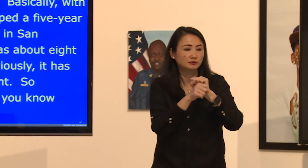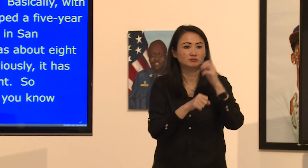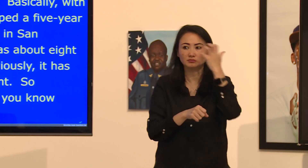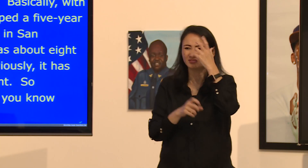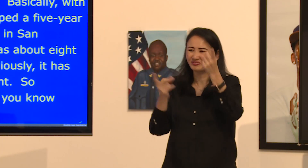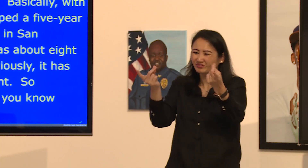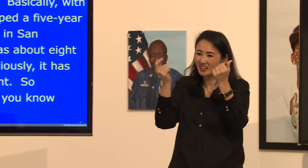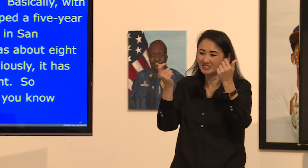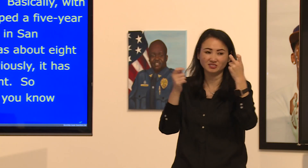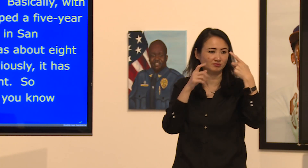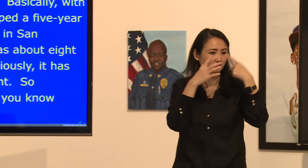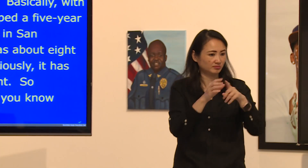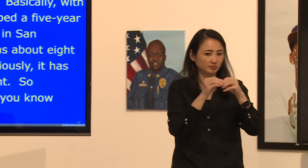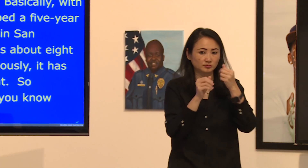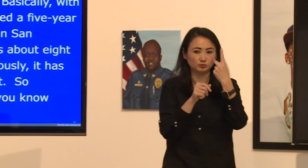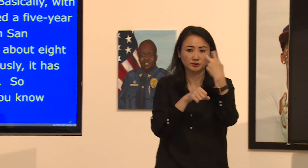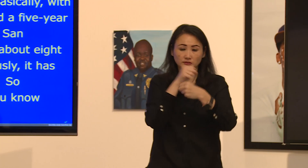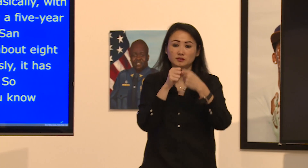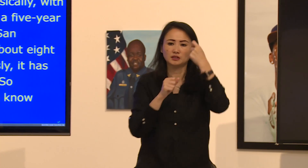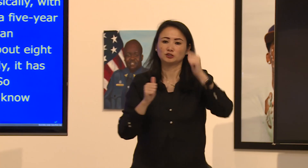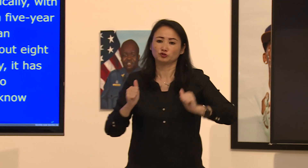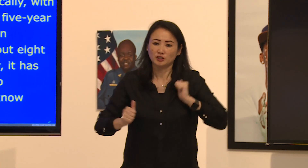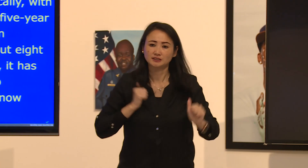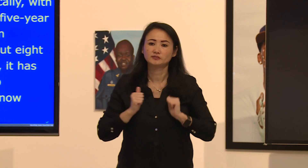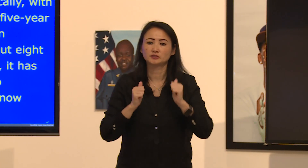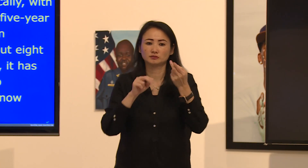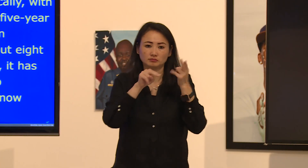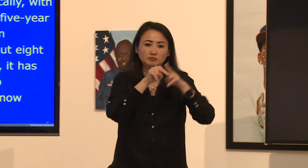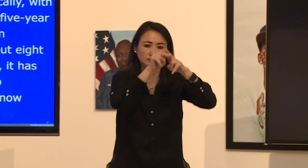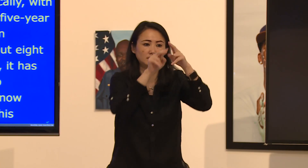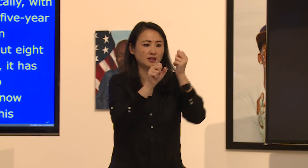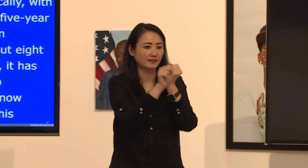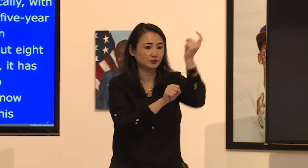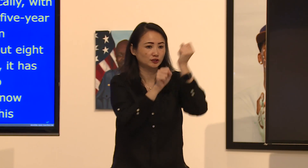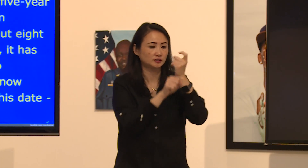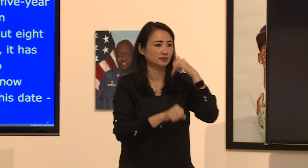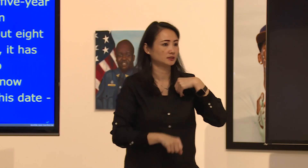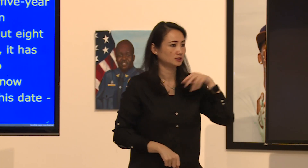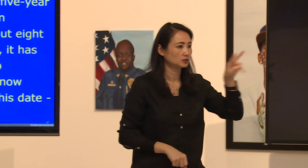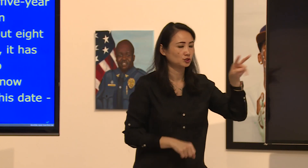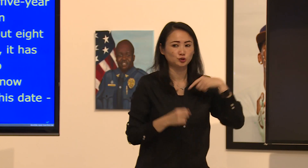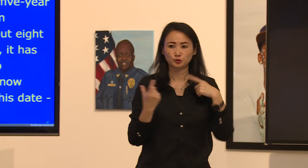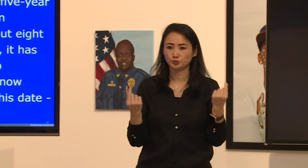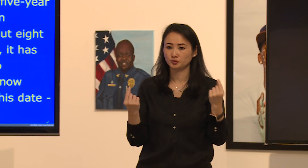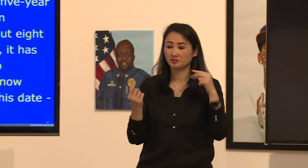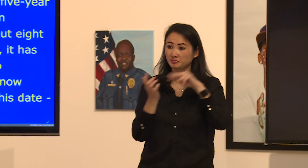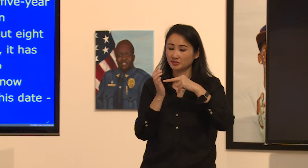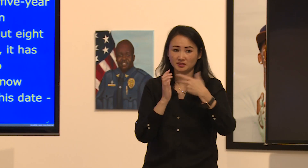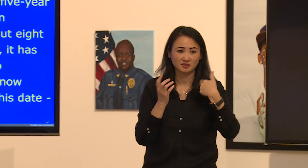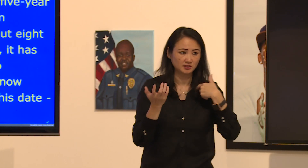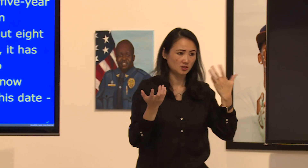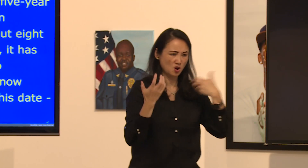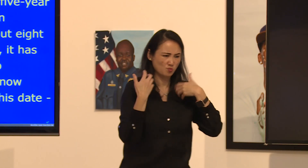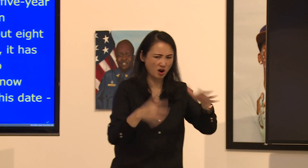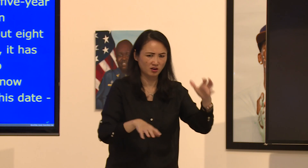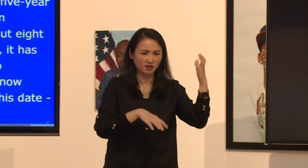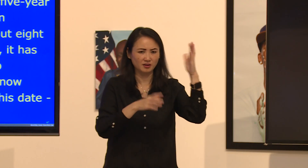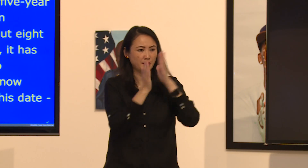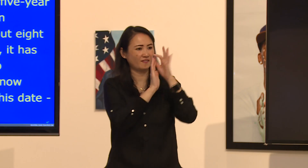and we're seeing that. And what do we do? How do we make and meet these demands? Because we didn't want that to be the reason why the business shut down. So we had to think of different things that we